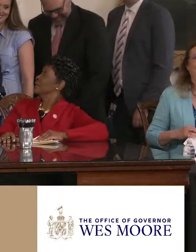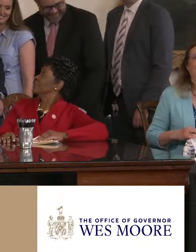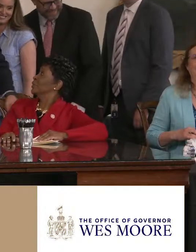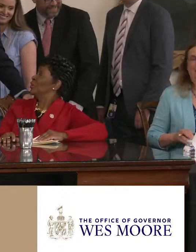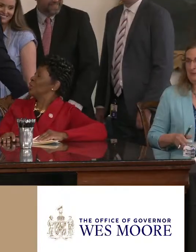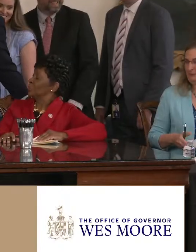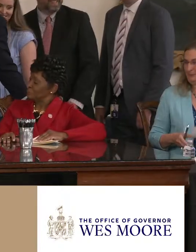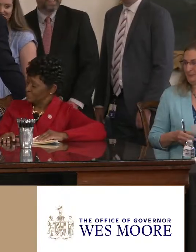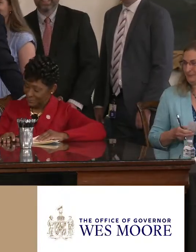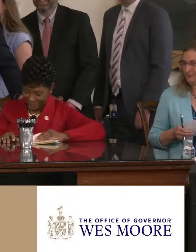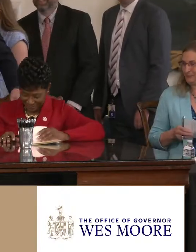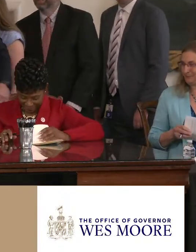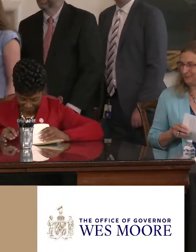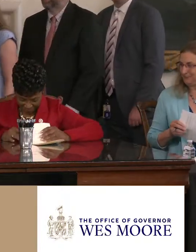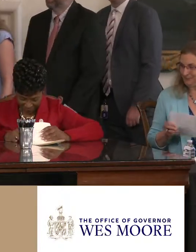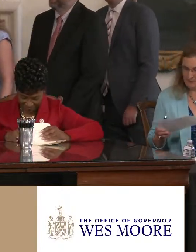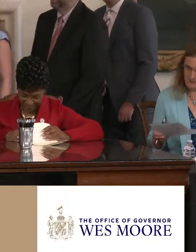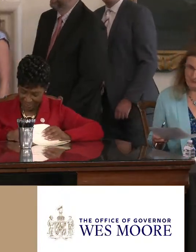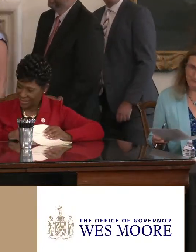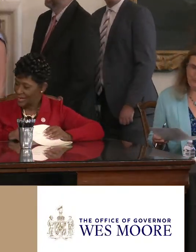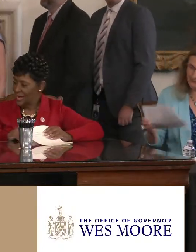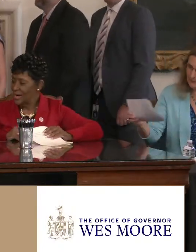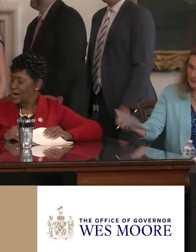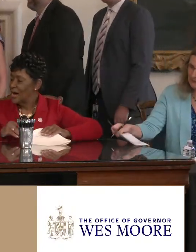Yeah, sorry, Joe. That was a cell phone, Joe.